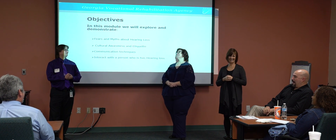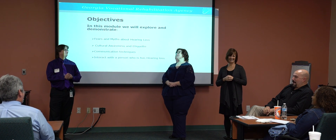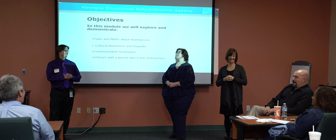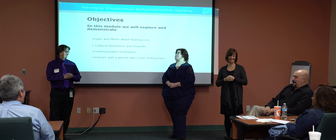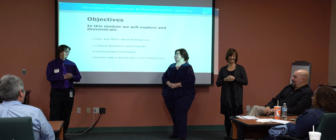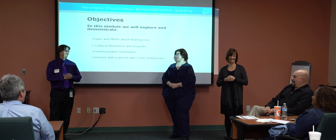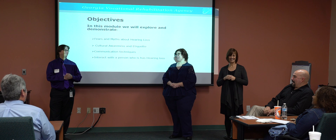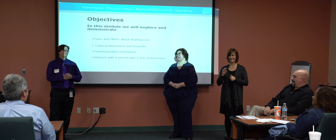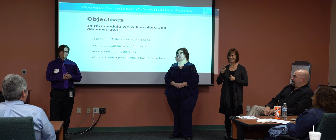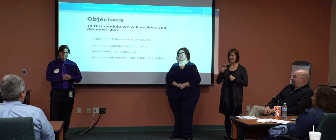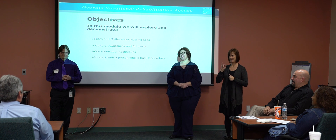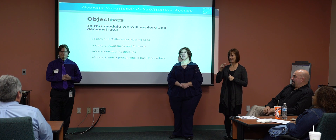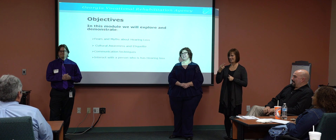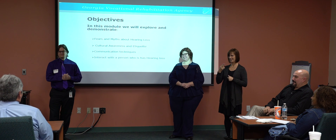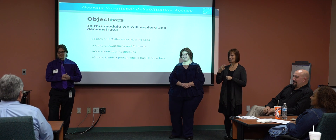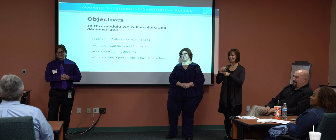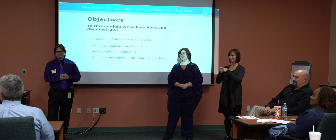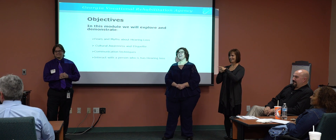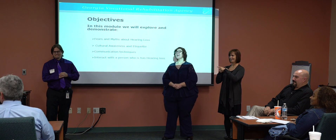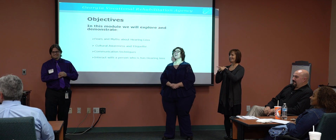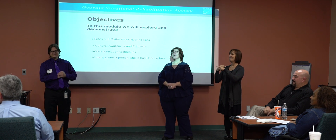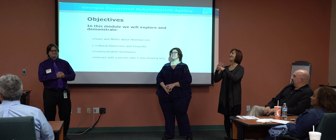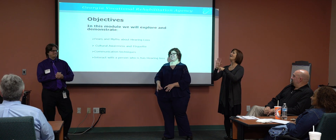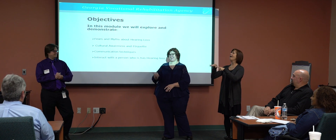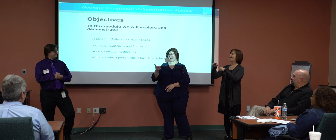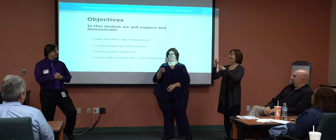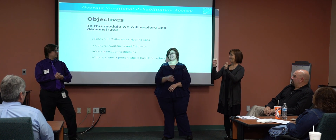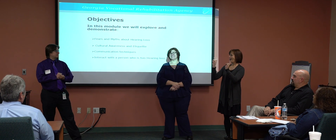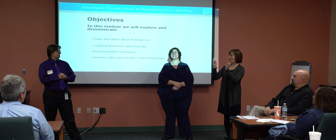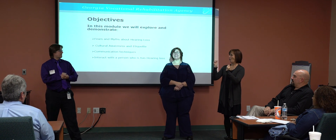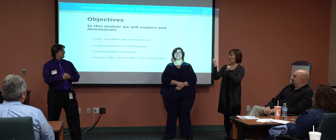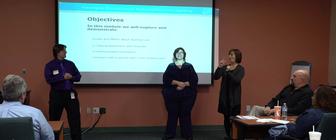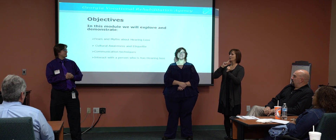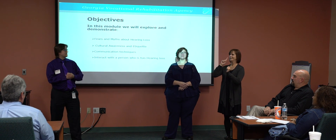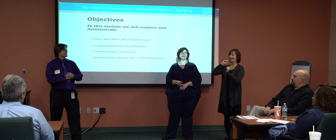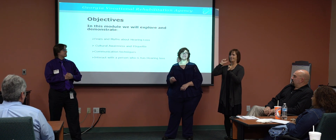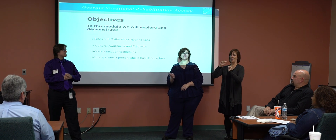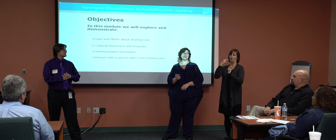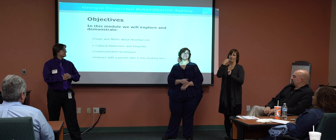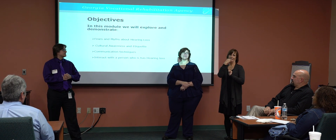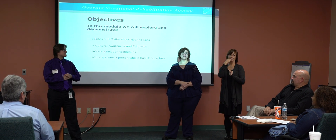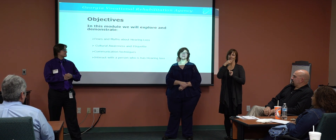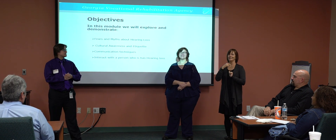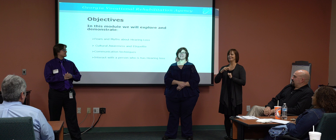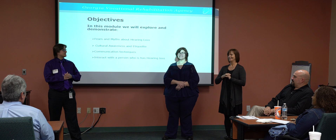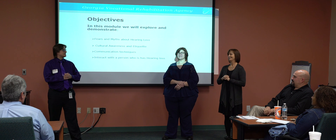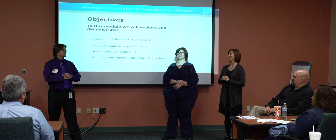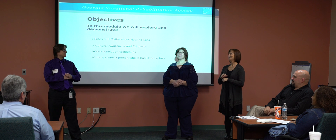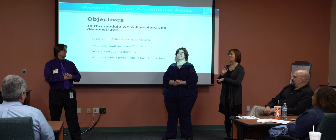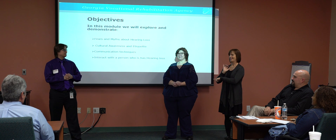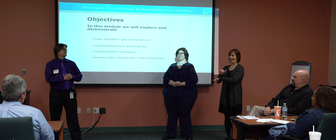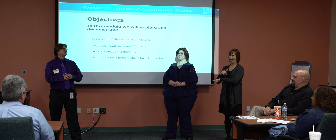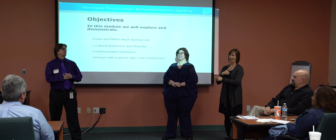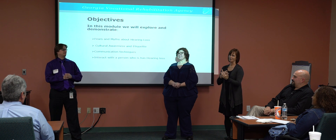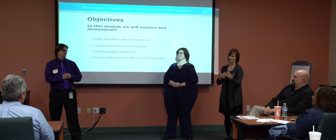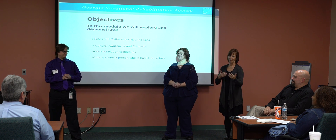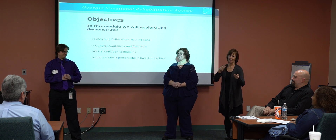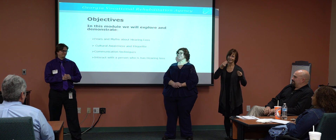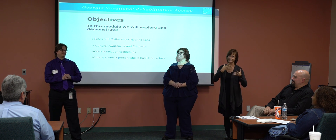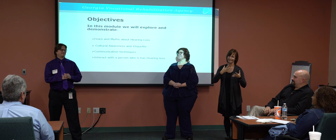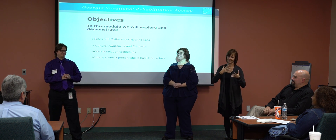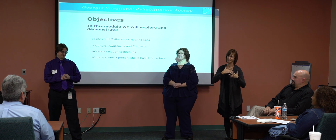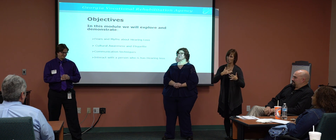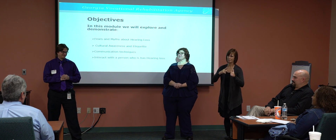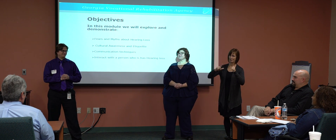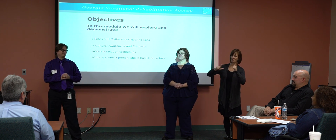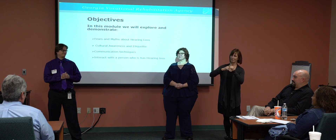understand. All them people can read lips. Yes, yes, that's the one I was waiting for. That's normally the one we get